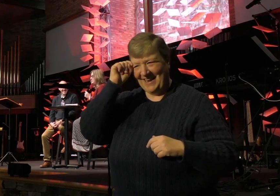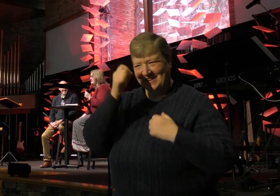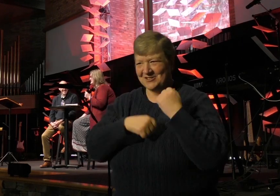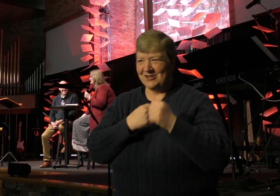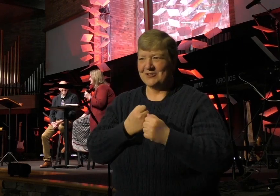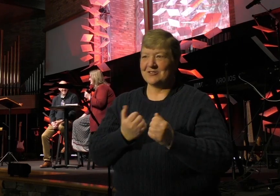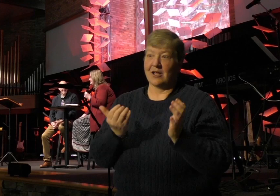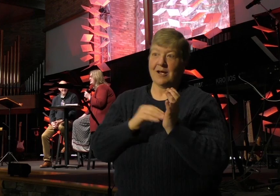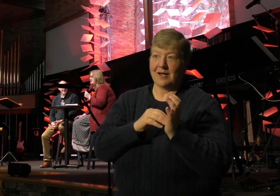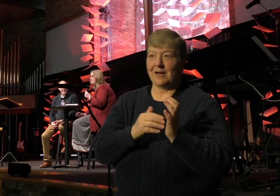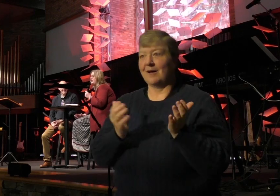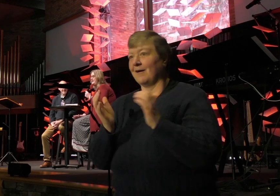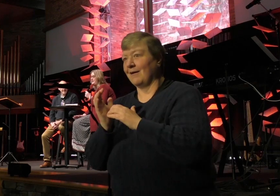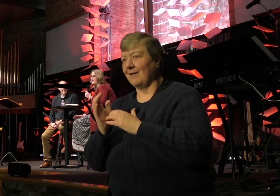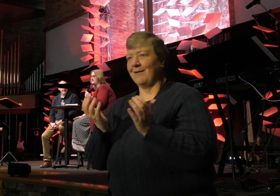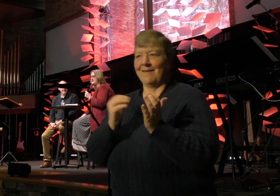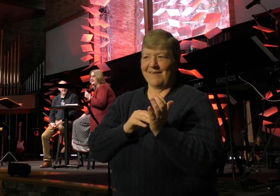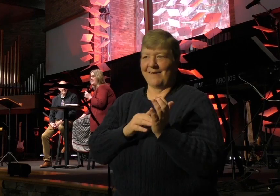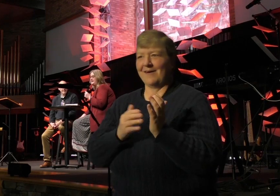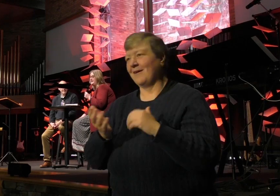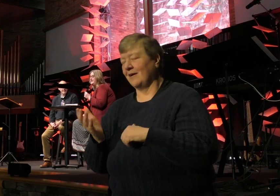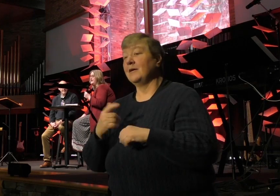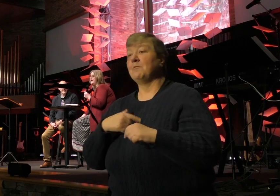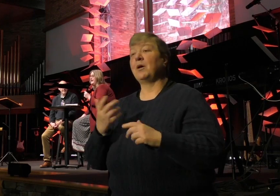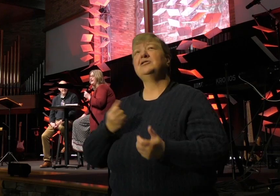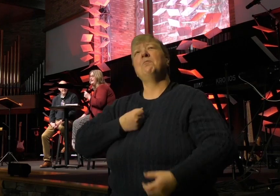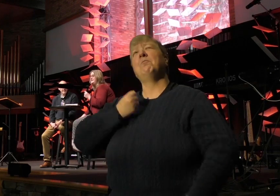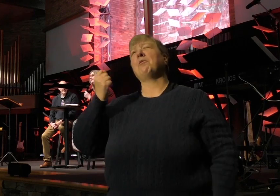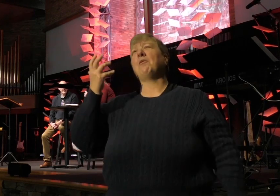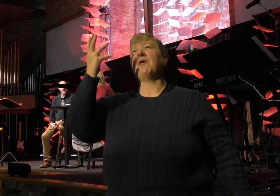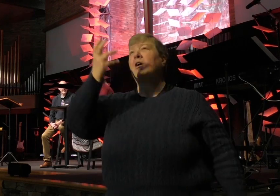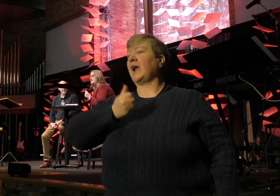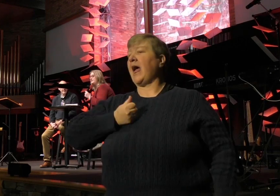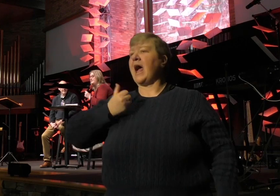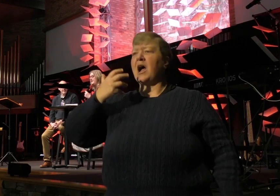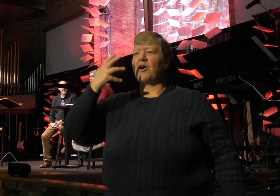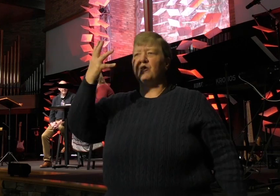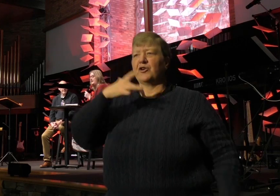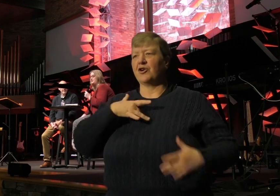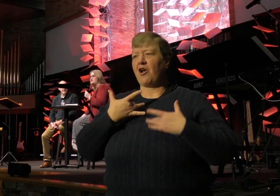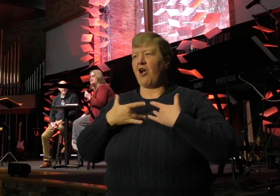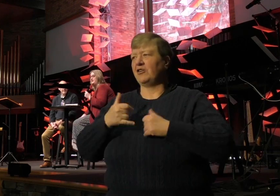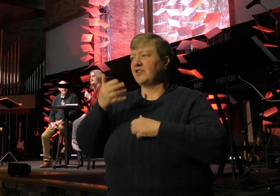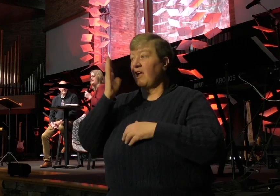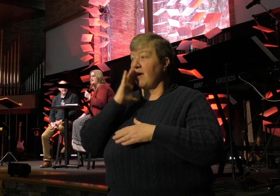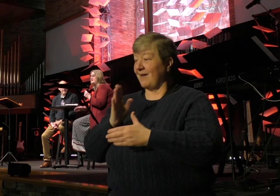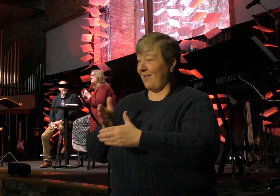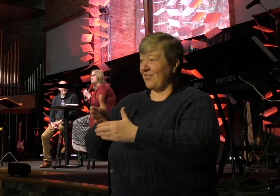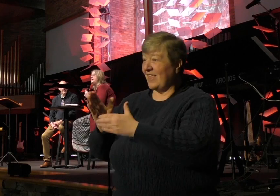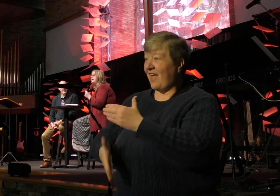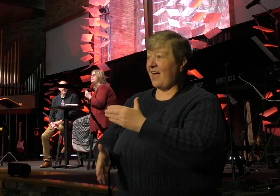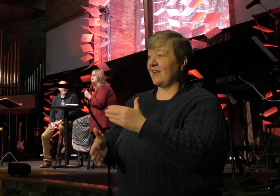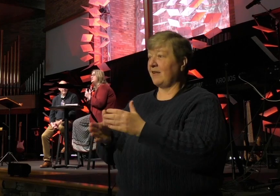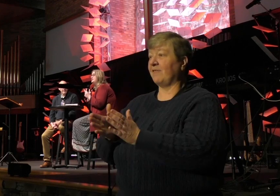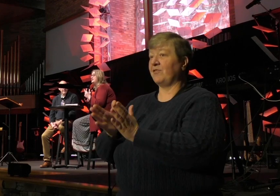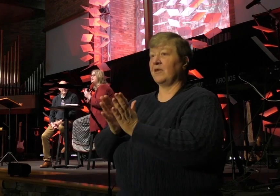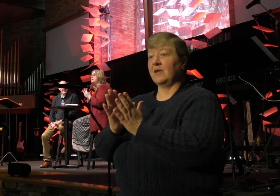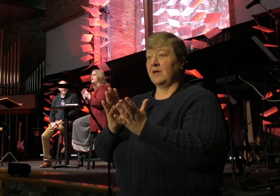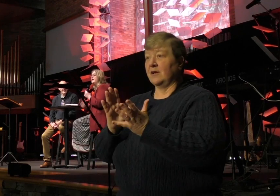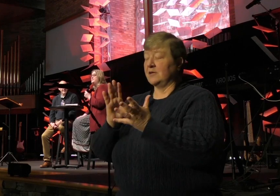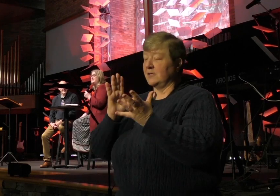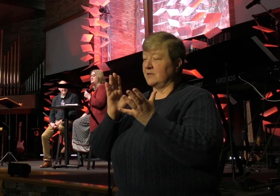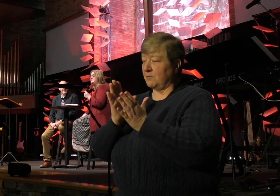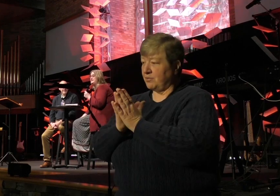as I was witnessing to her, but she poured out her heart to God. And at the end of that prayer, she clasped her hands and she